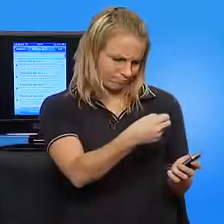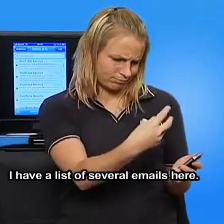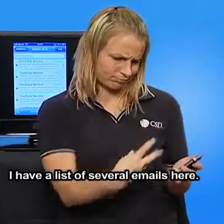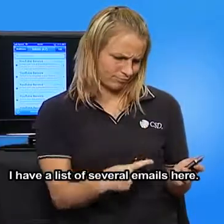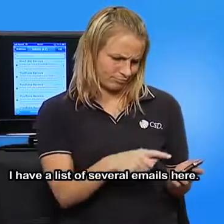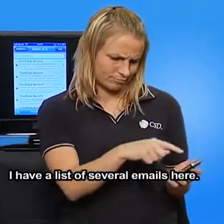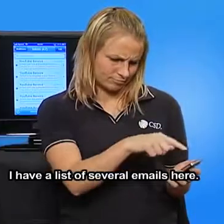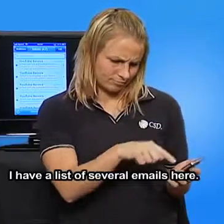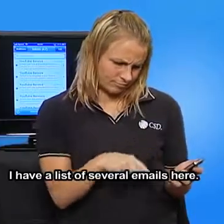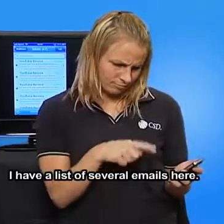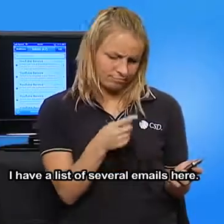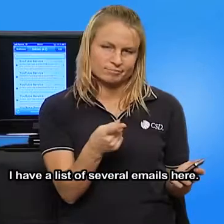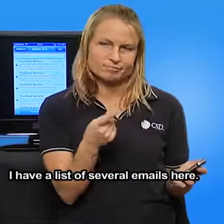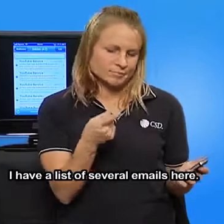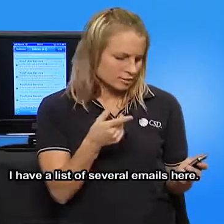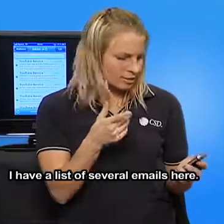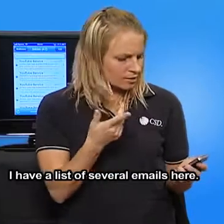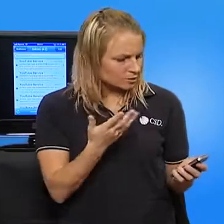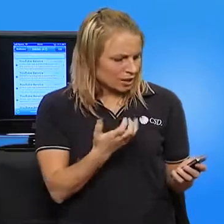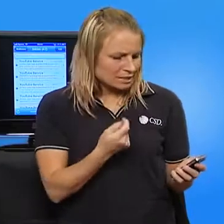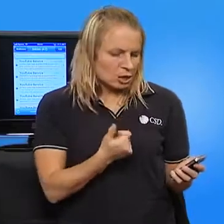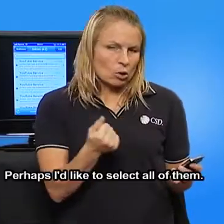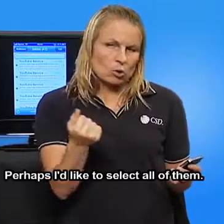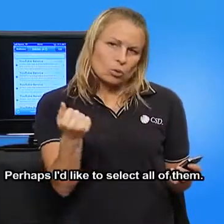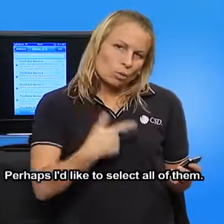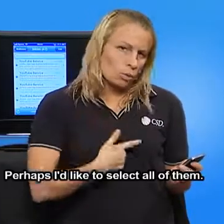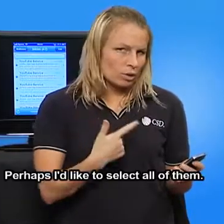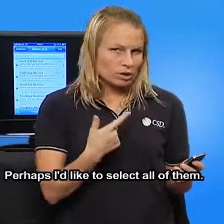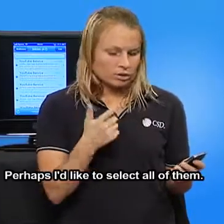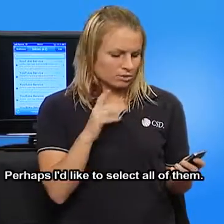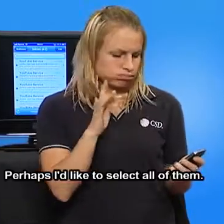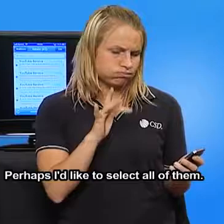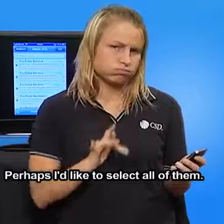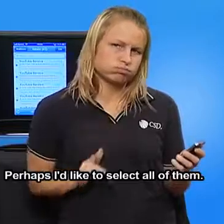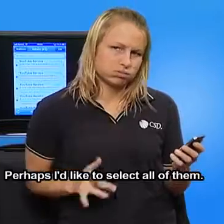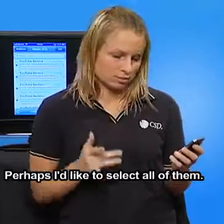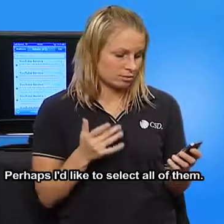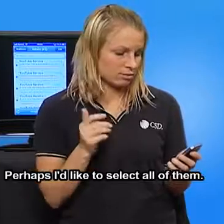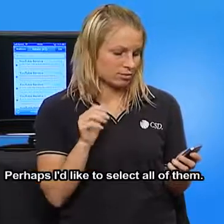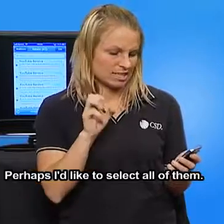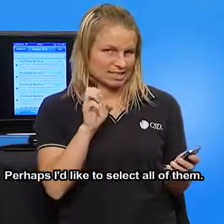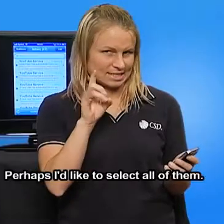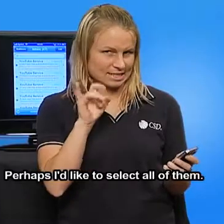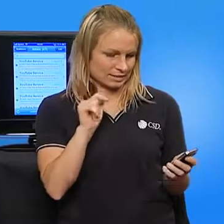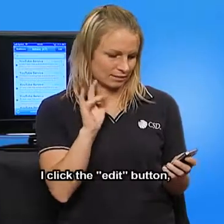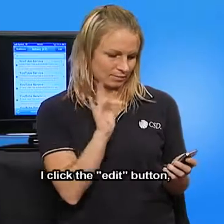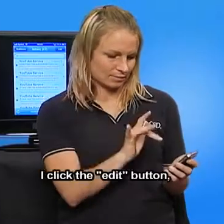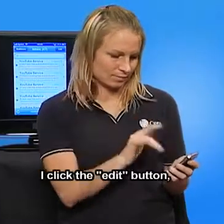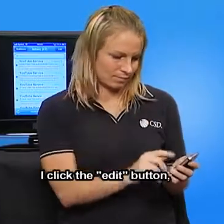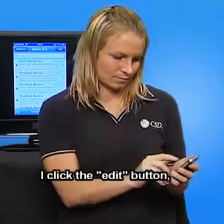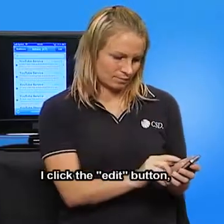I have a list of several emails here. Perhaps I'd like to select all of them. I click the Edit